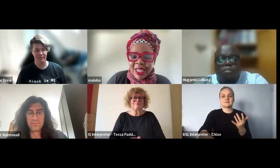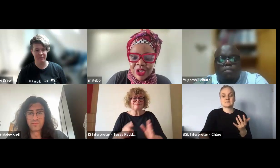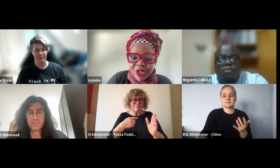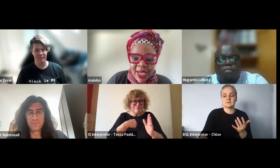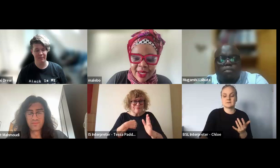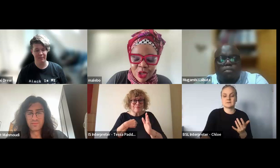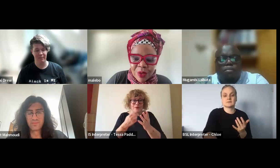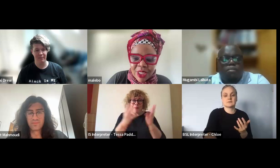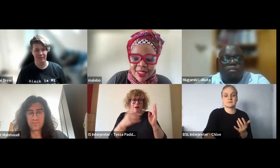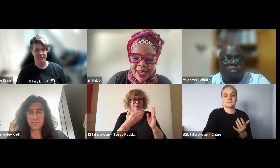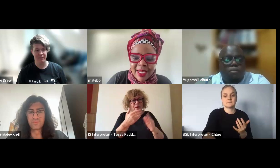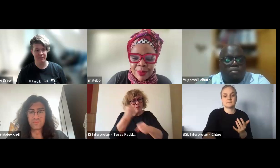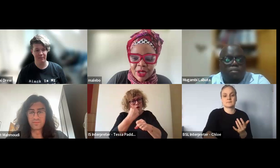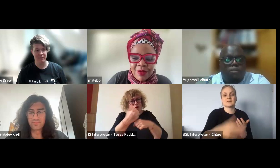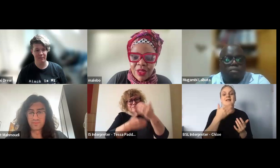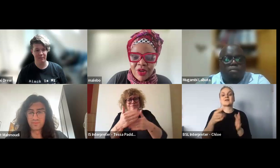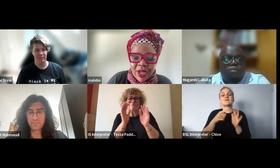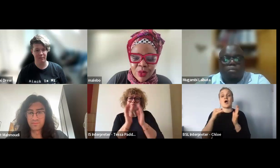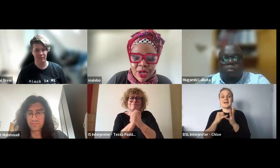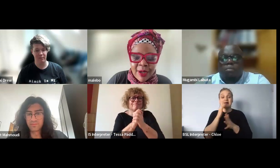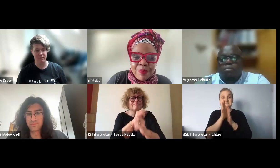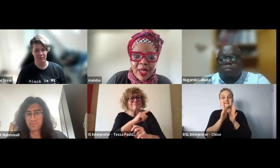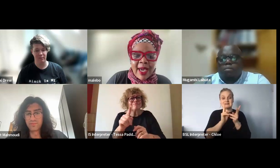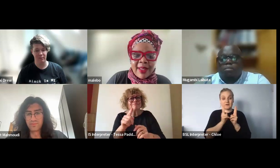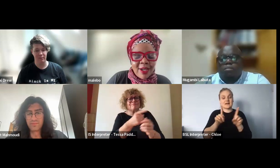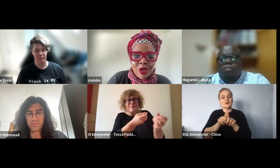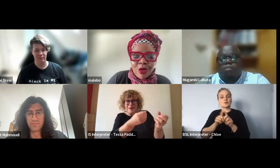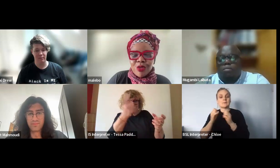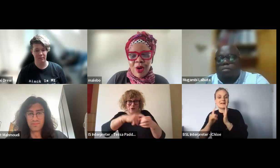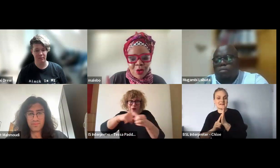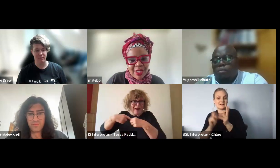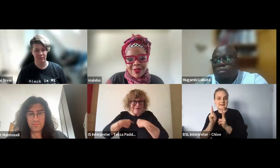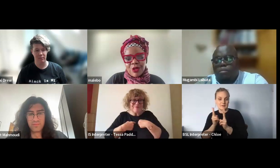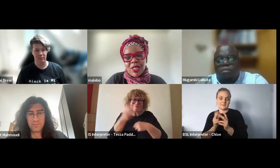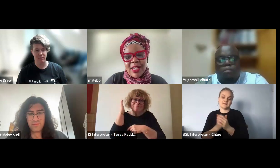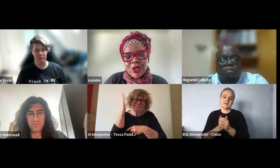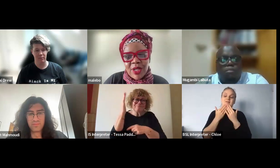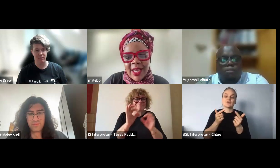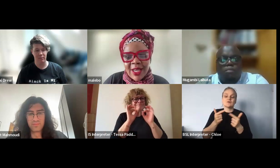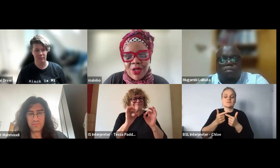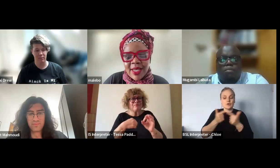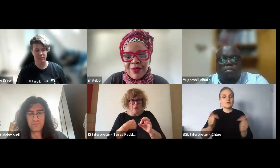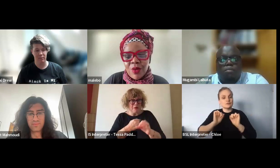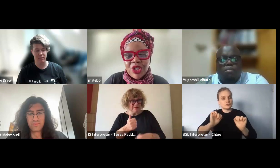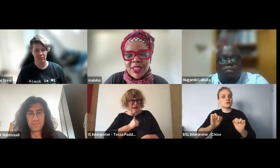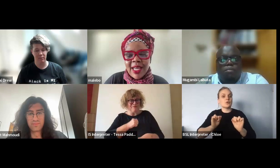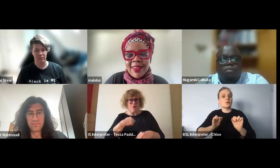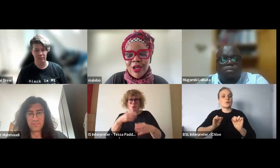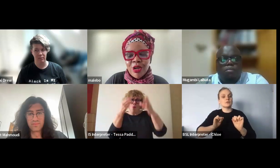to our international sign interpreters and captioner for their great work. And thank you to our audience for joining us today and your